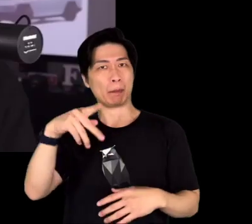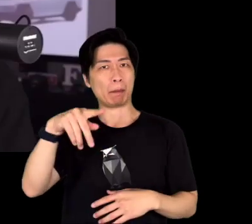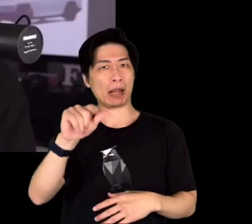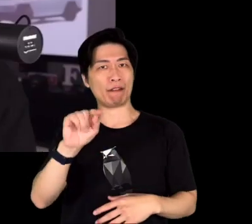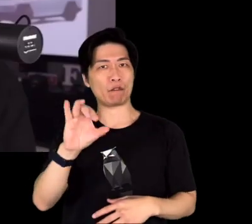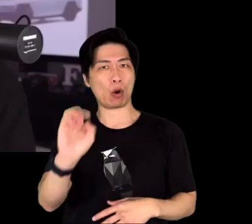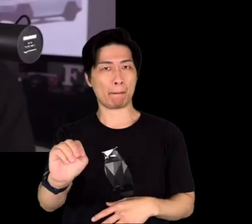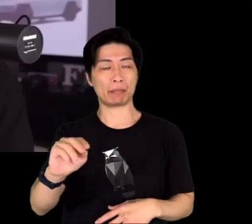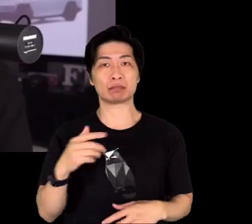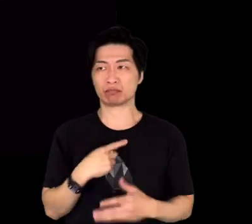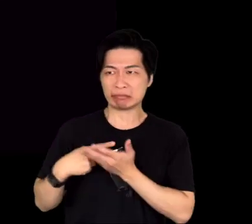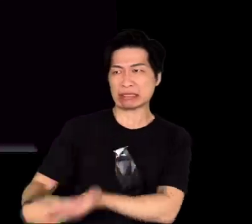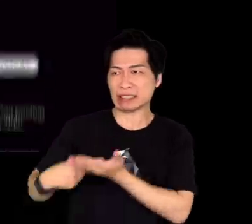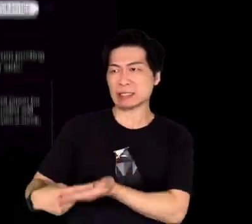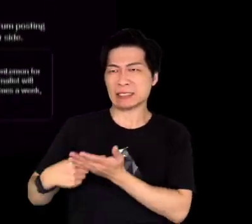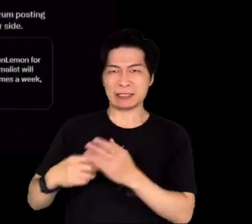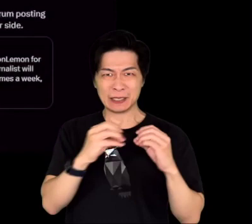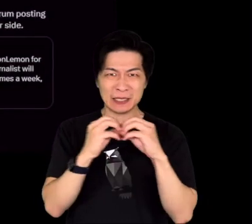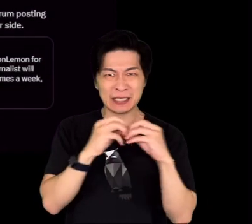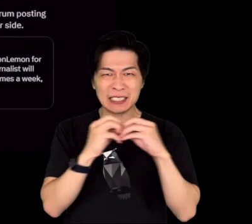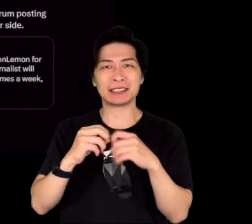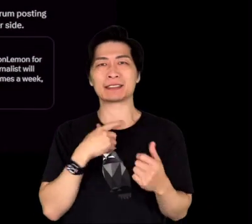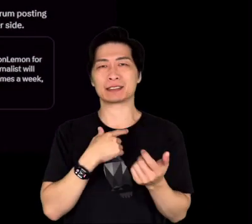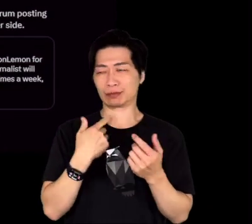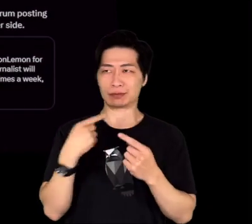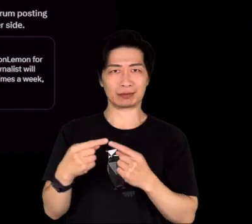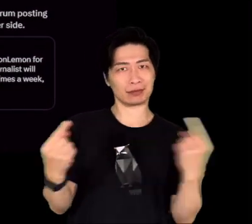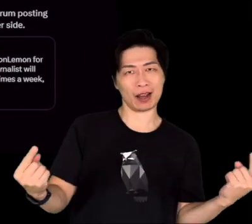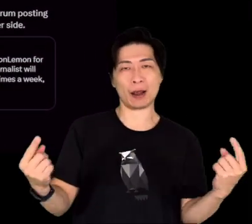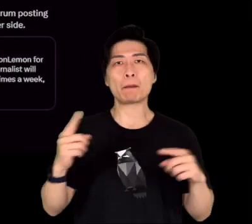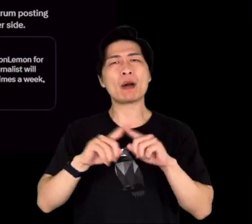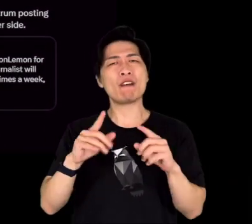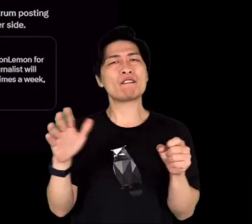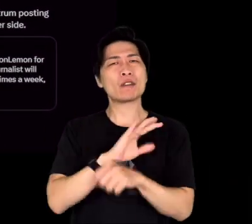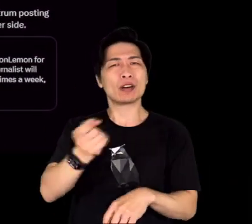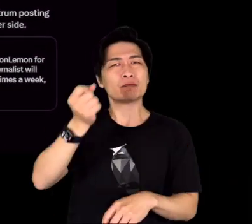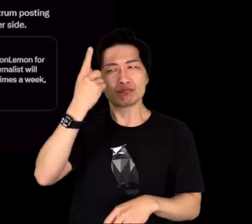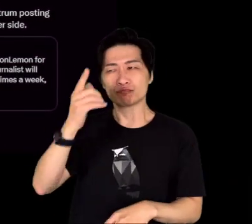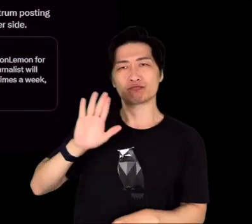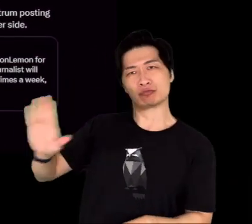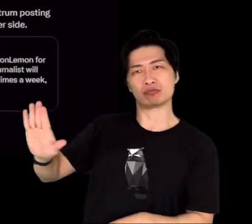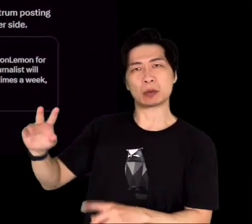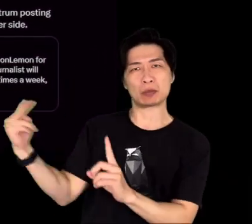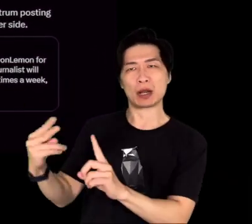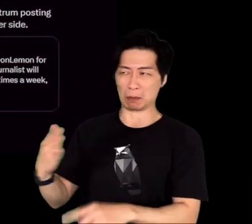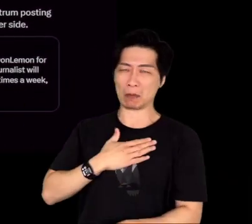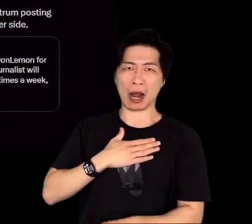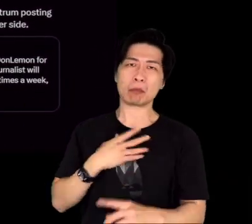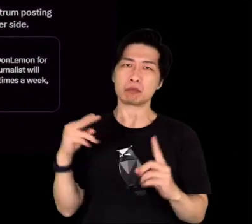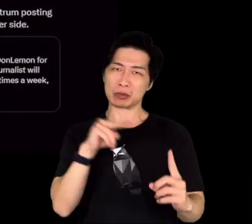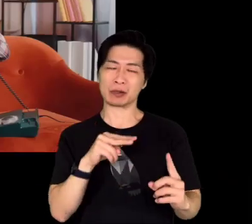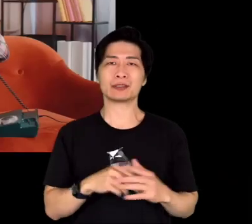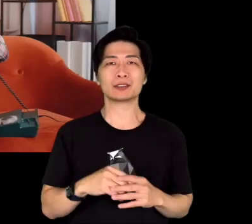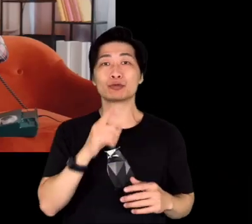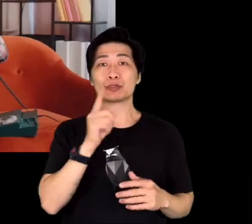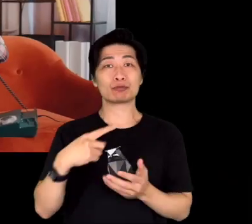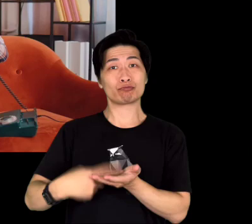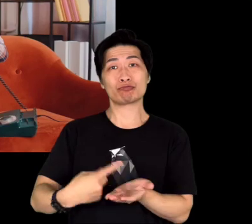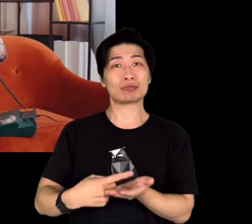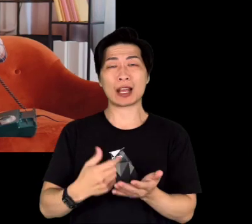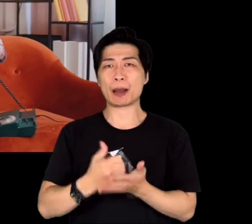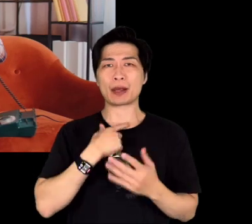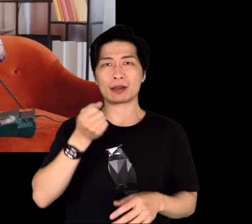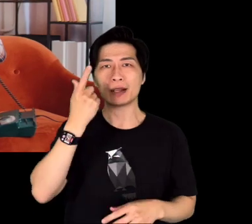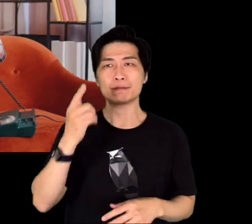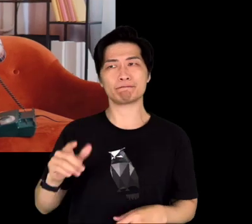vigorous debate where he and I commonly landed on opposite sides of the aisle, but with full understanding of each other's positions. The conversation really